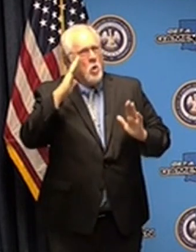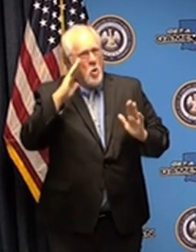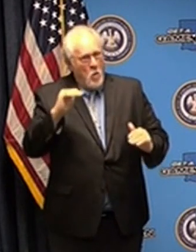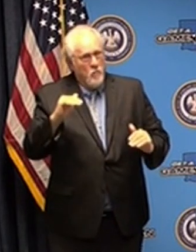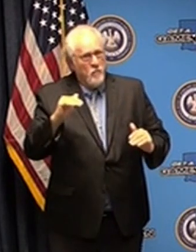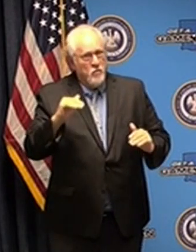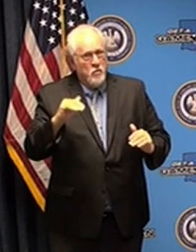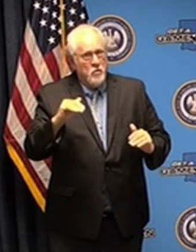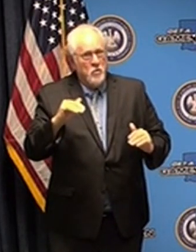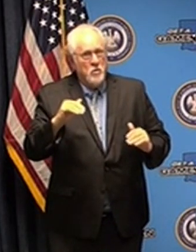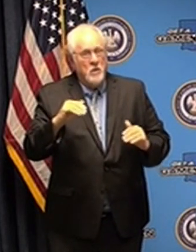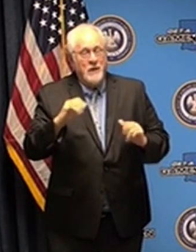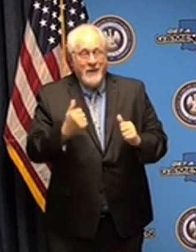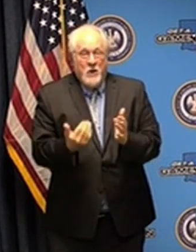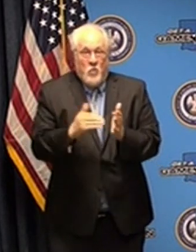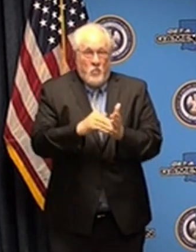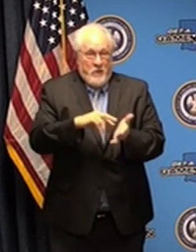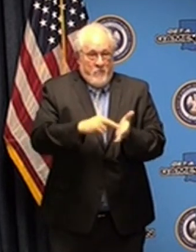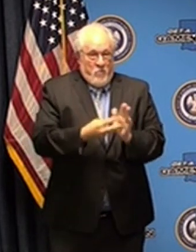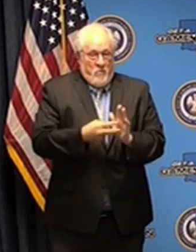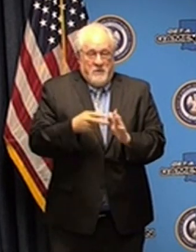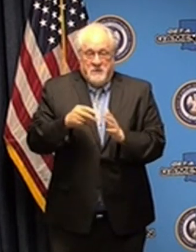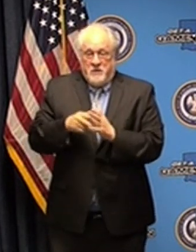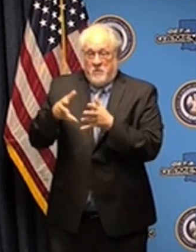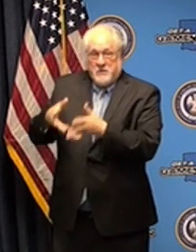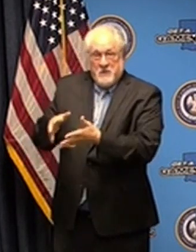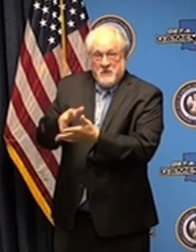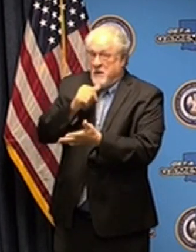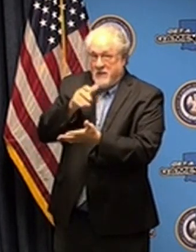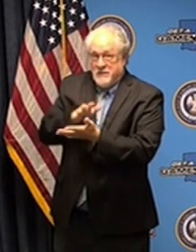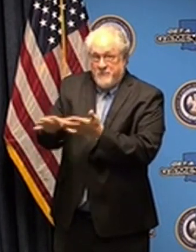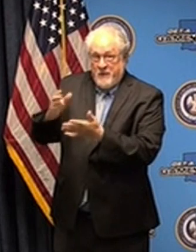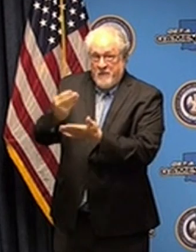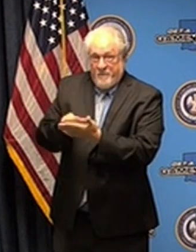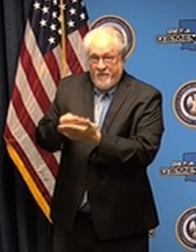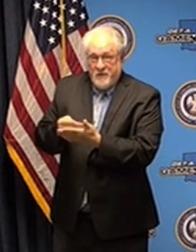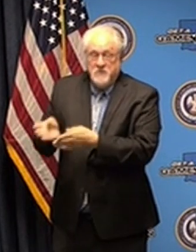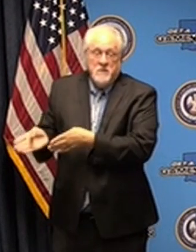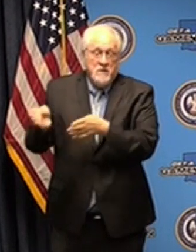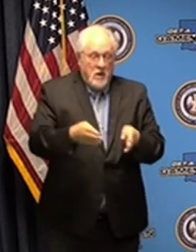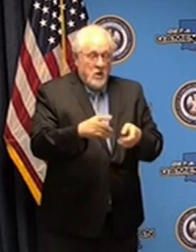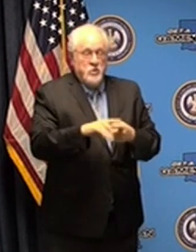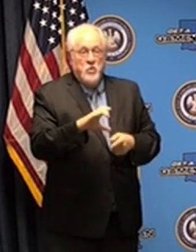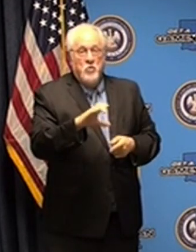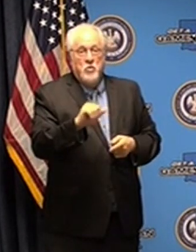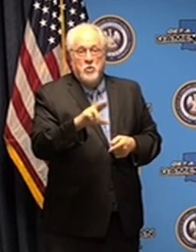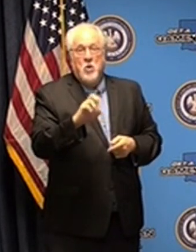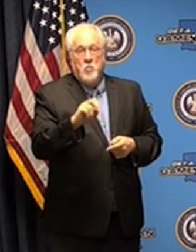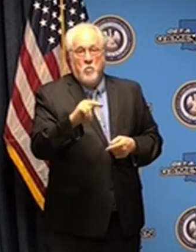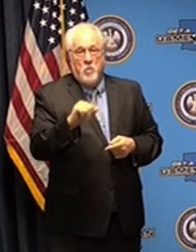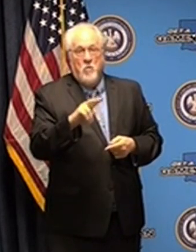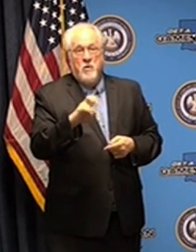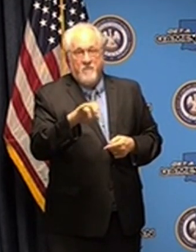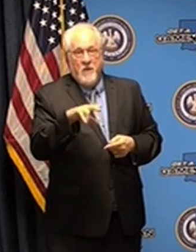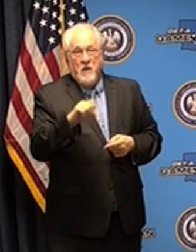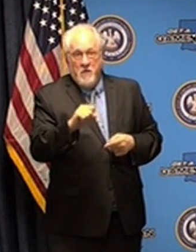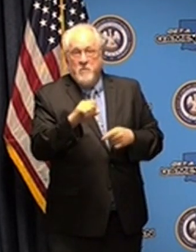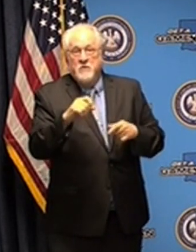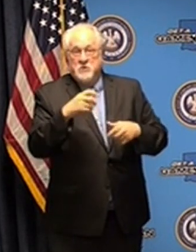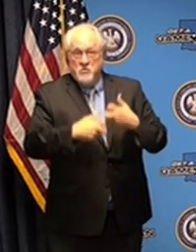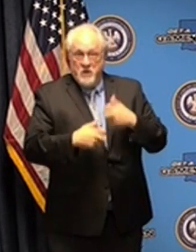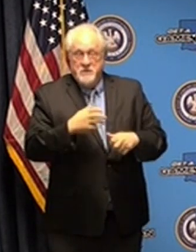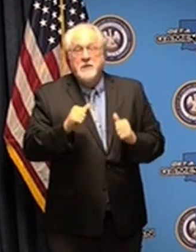that we'll get to repurpose some of these unspent funds as a part of our overall response to the coronavirus crisis, and that we will be